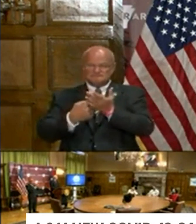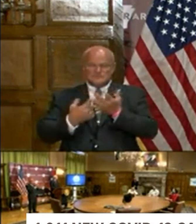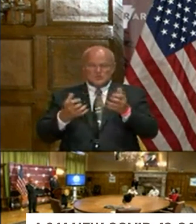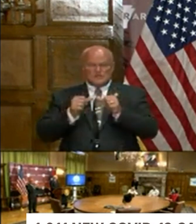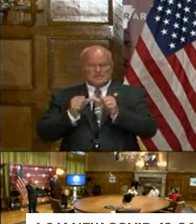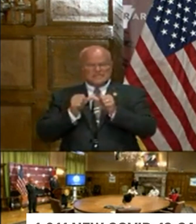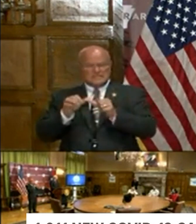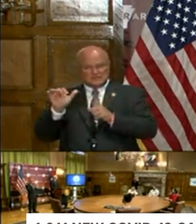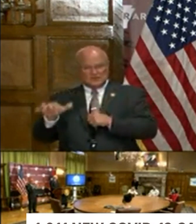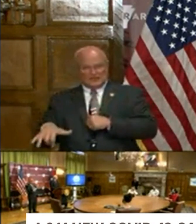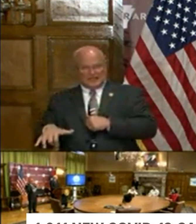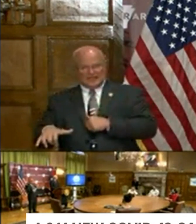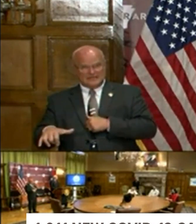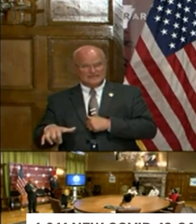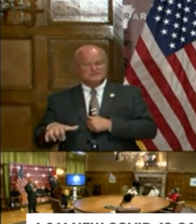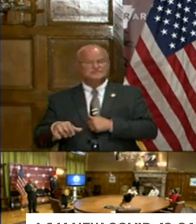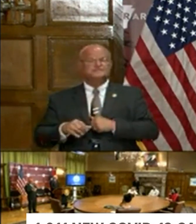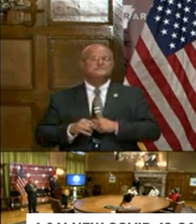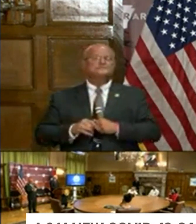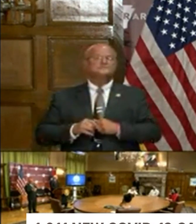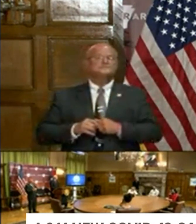want to continue doing that.